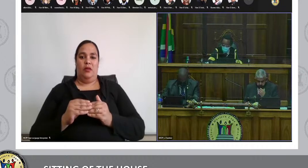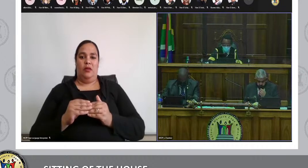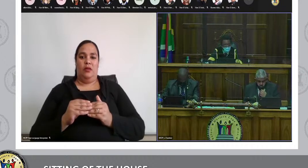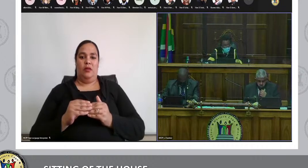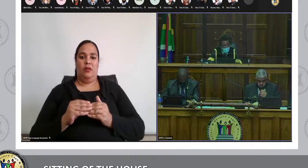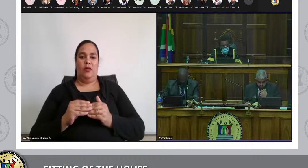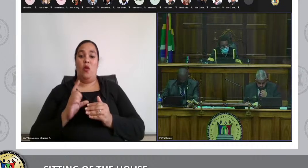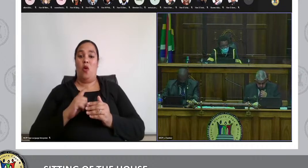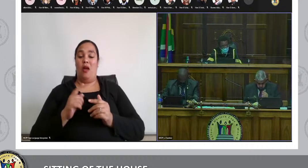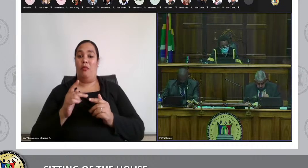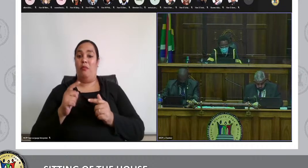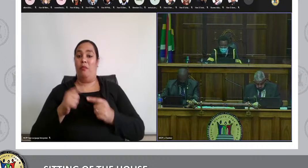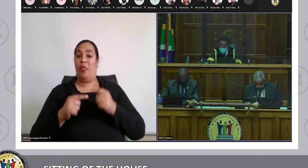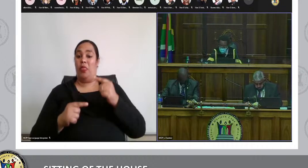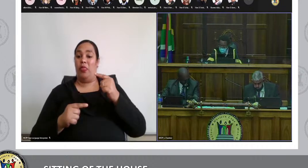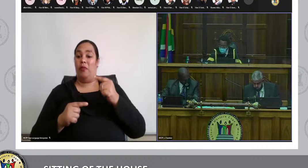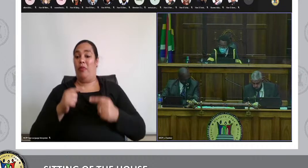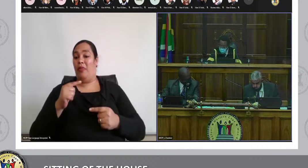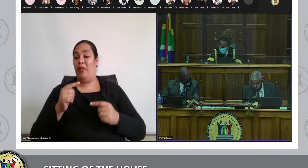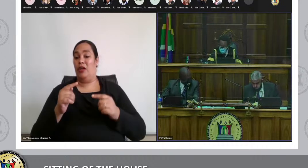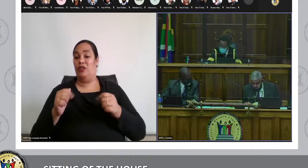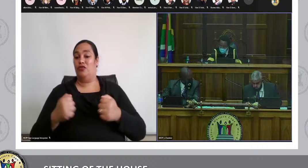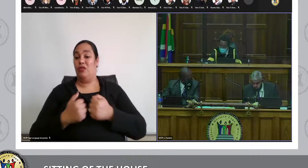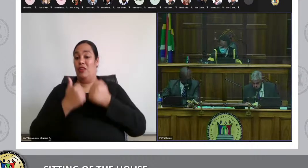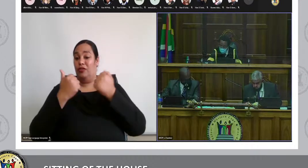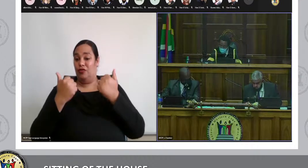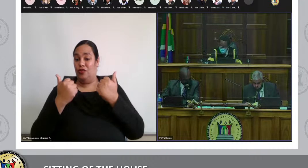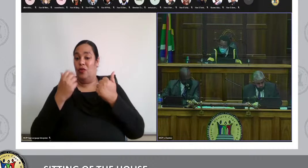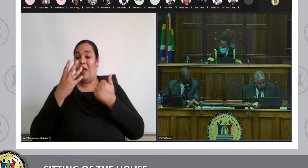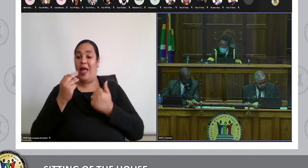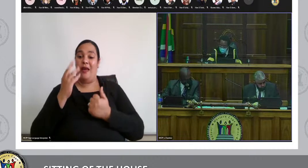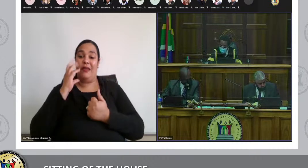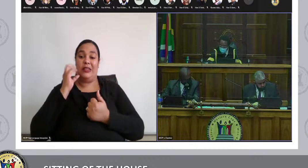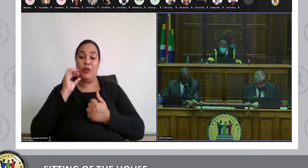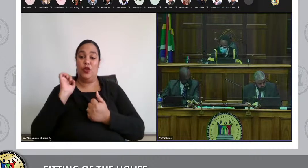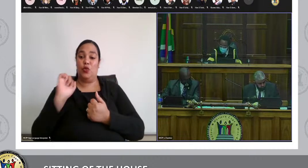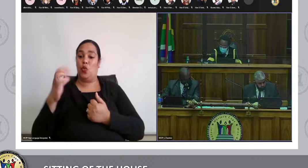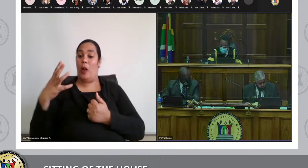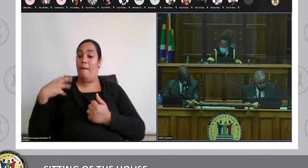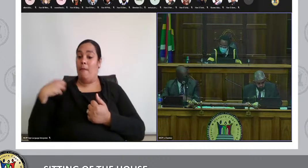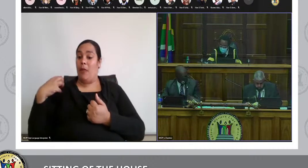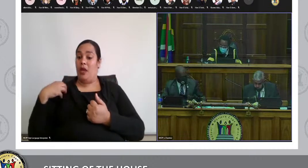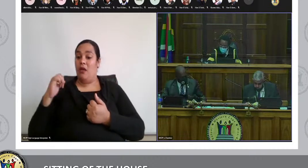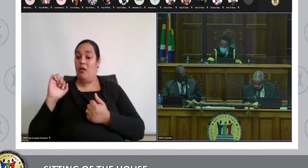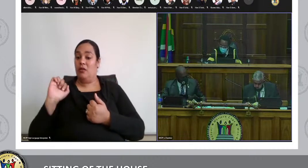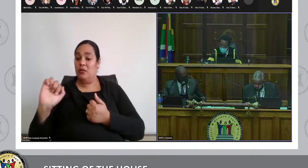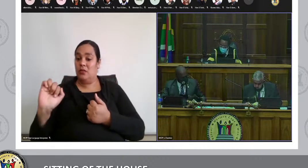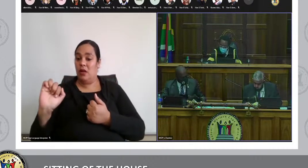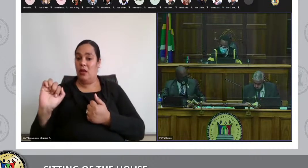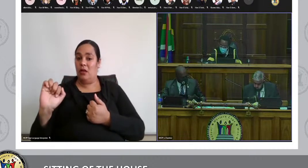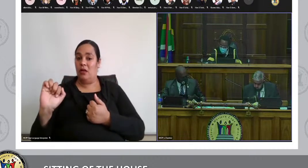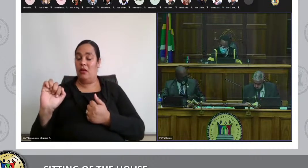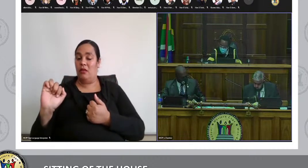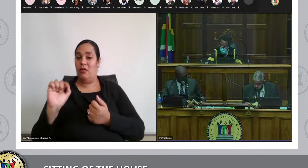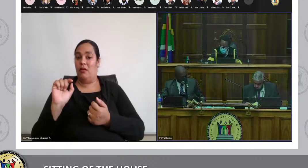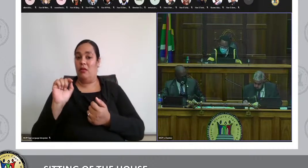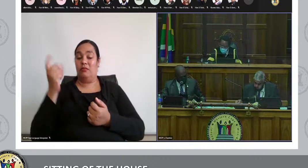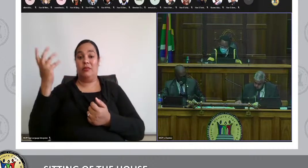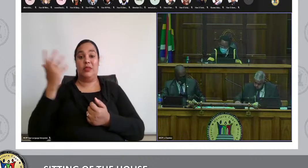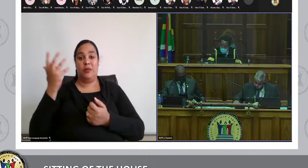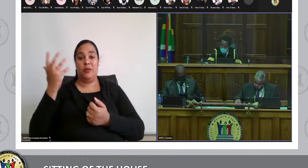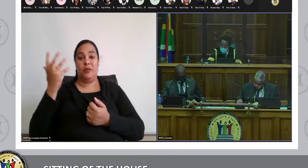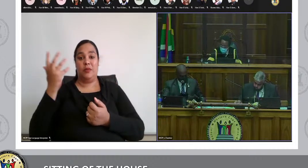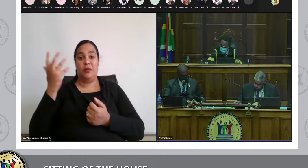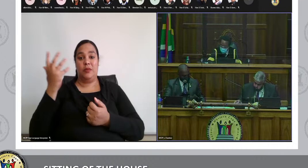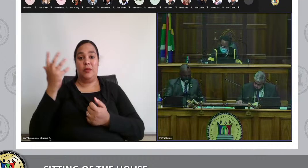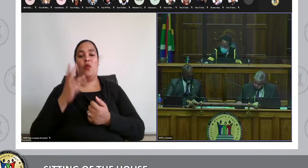the connectivity challenges in the Minister Mania's address, I'm